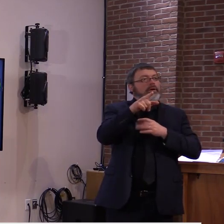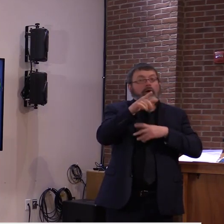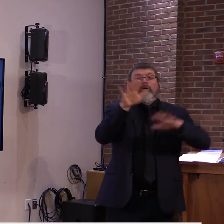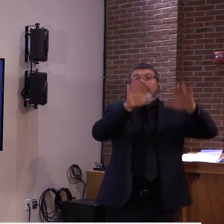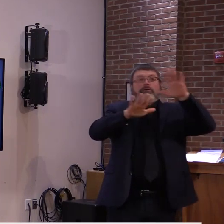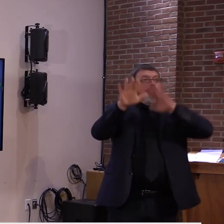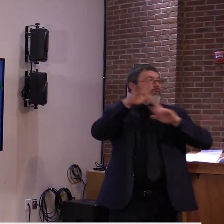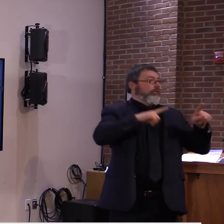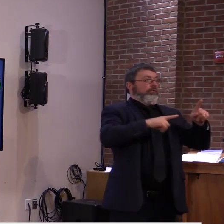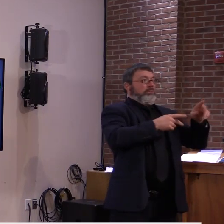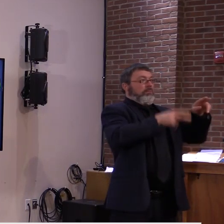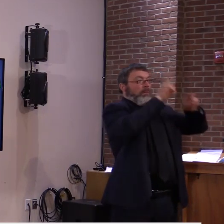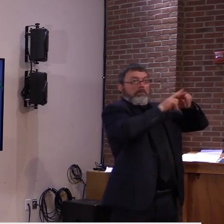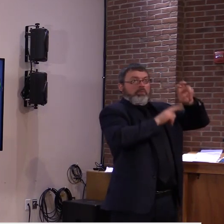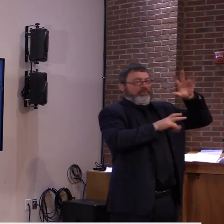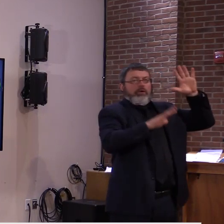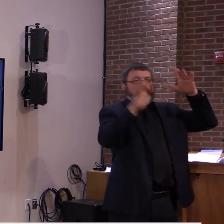and